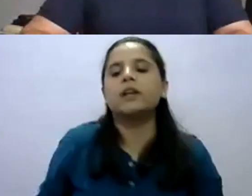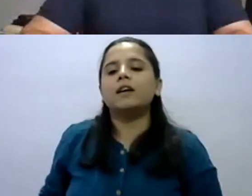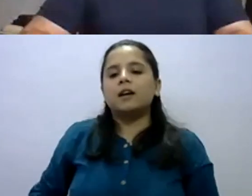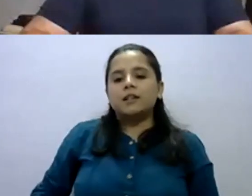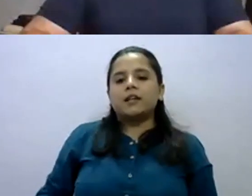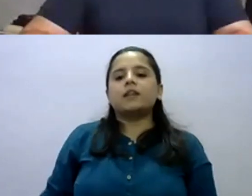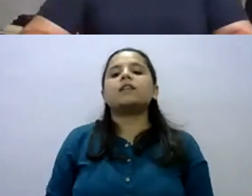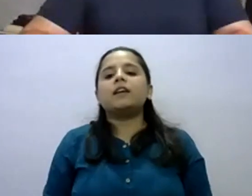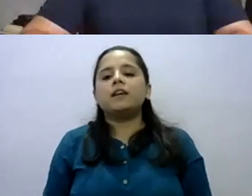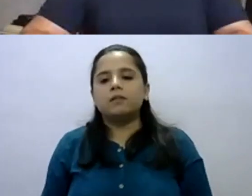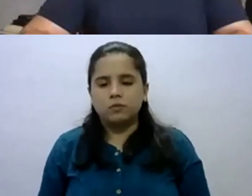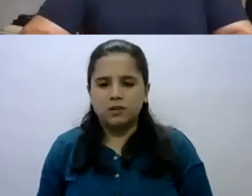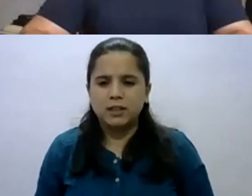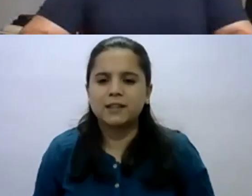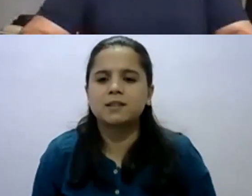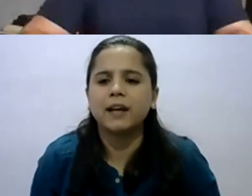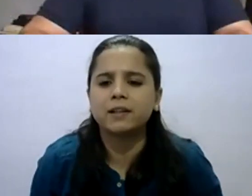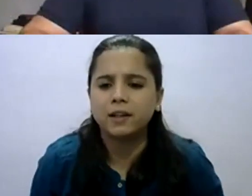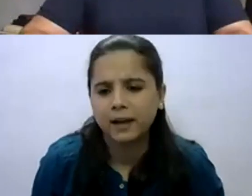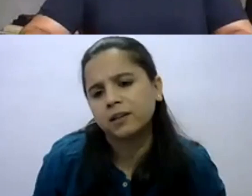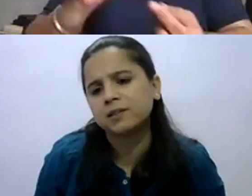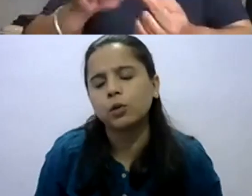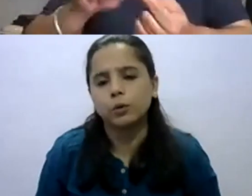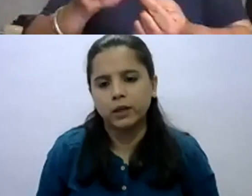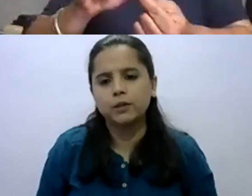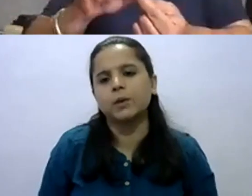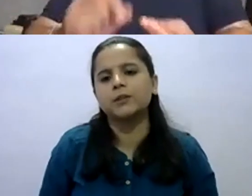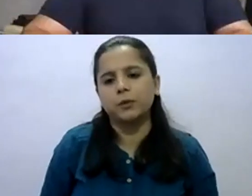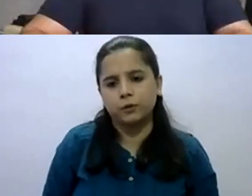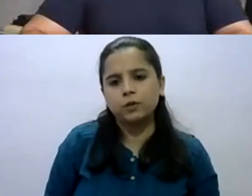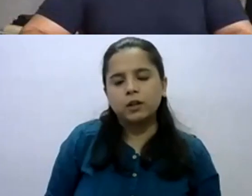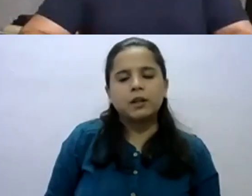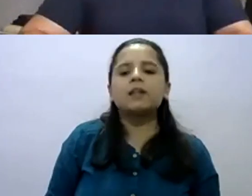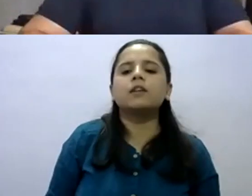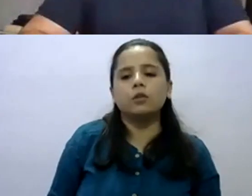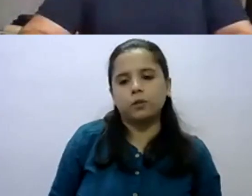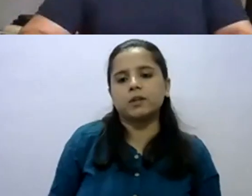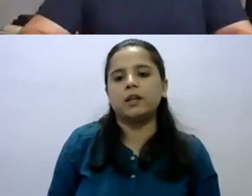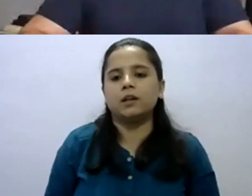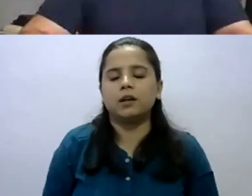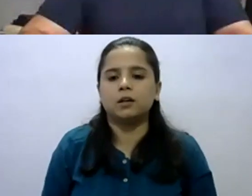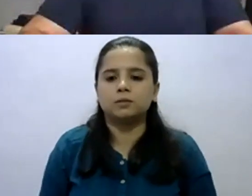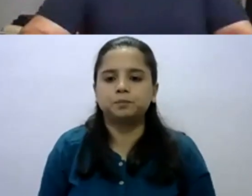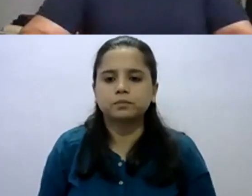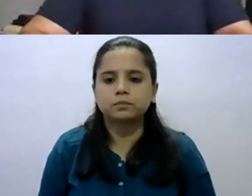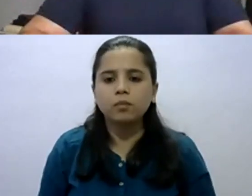So he taken the test at his home only 2 months before. He didn't go for